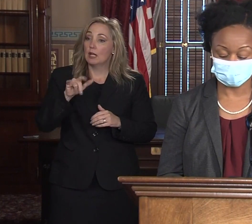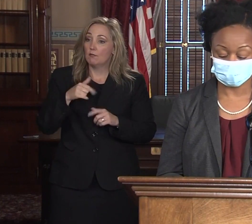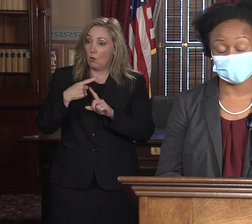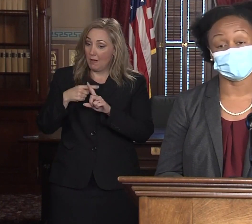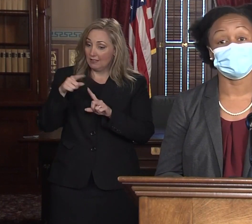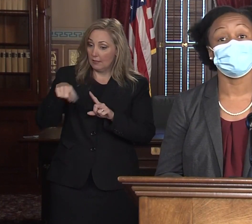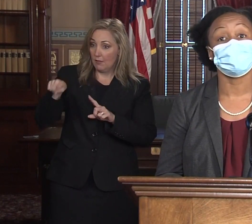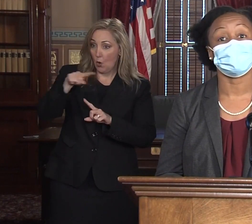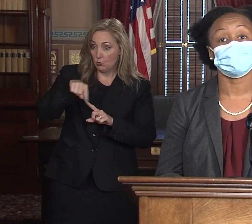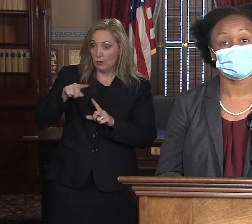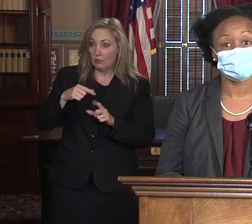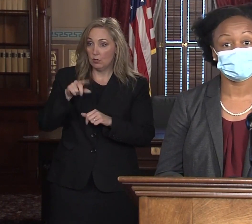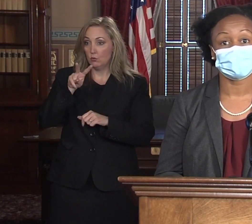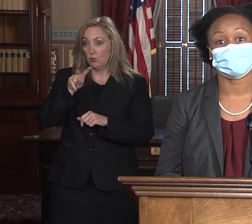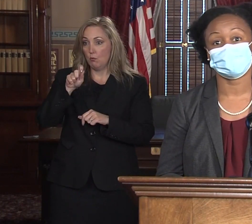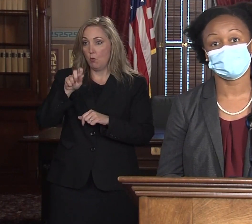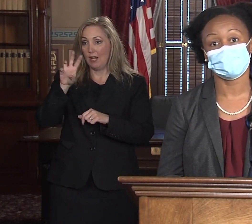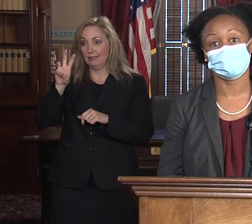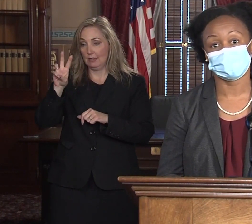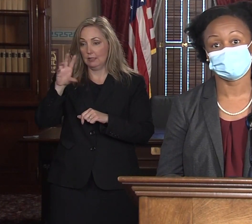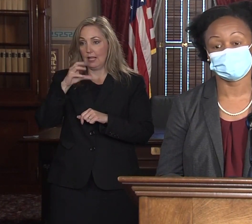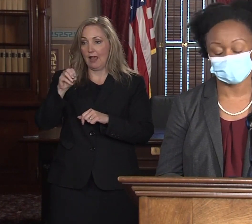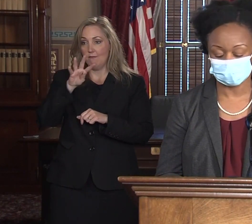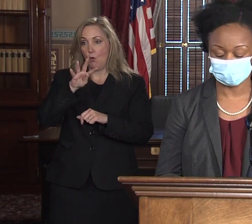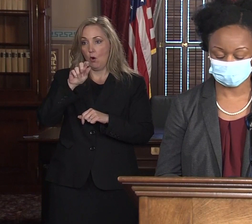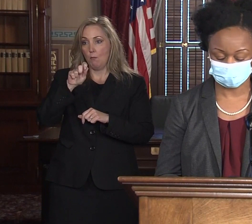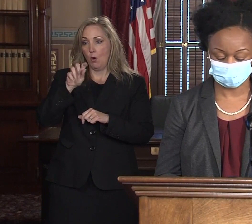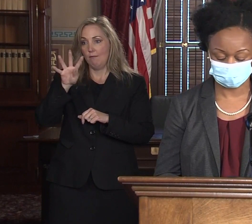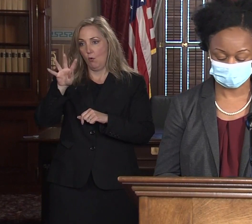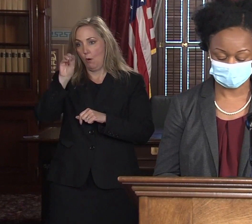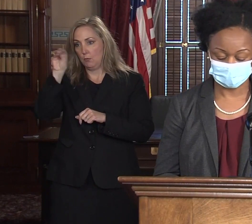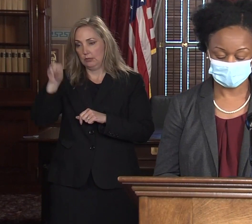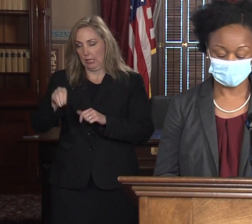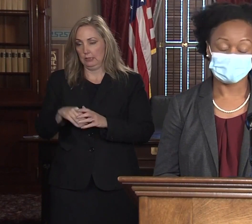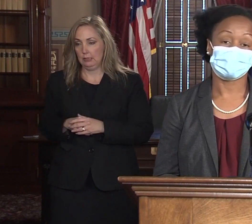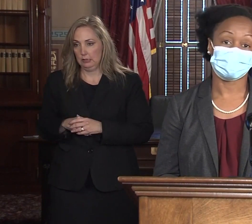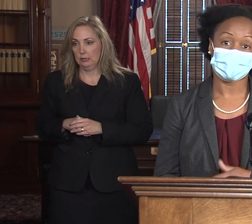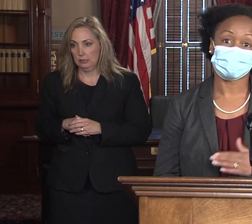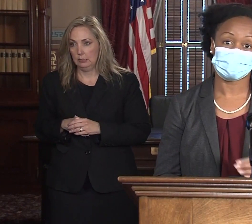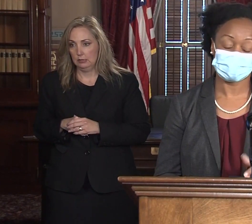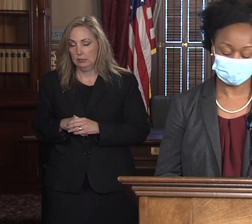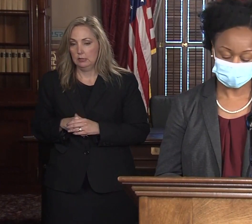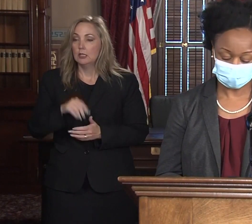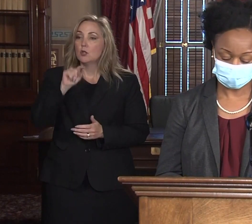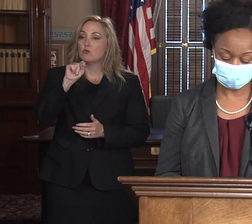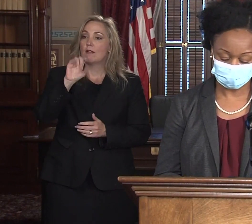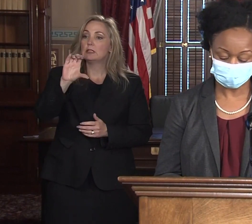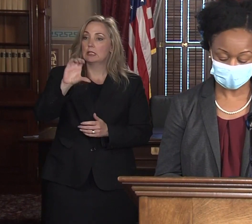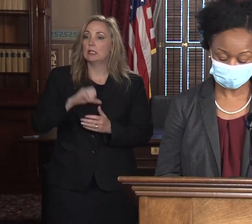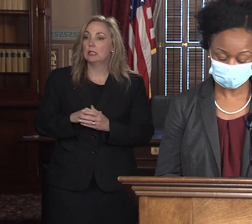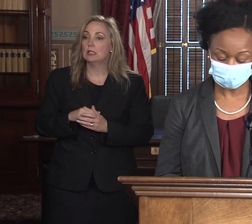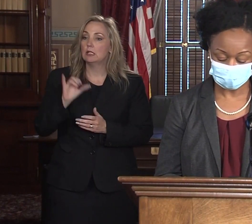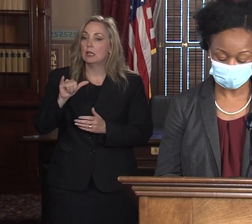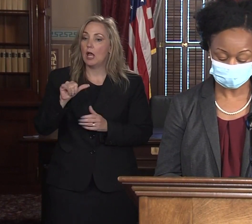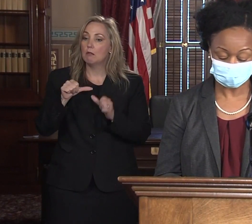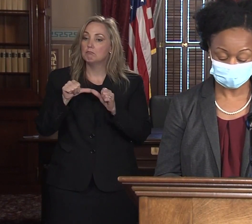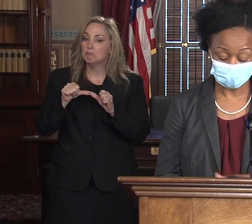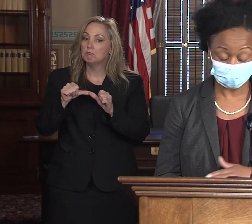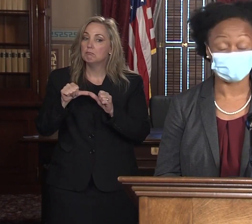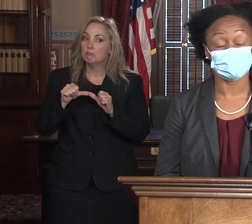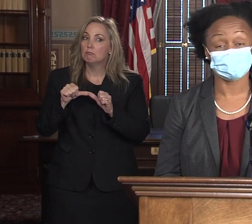those regions is between 2.6 and 4.4%. The Traverse City region remains